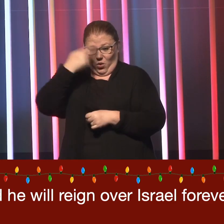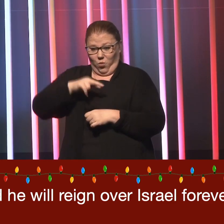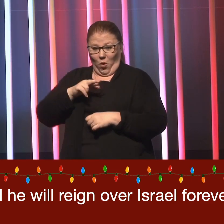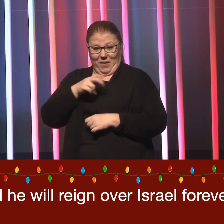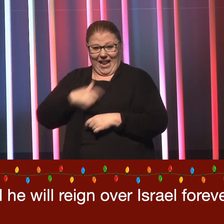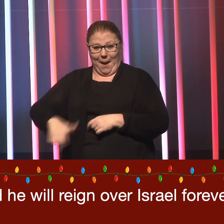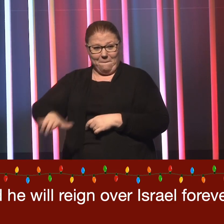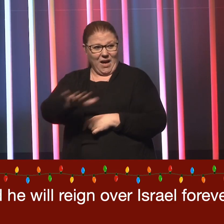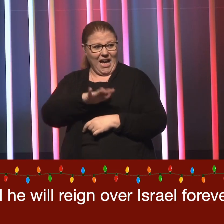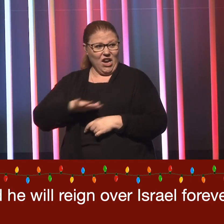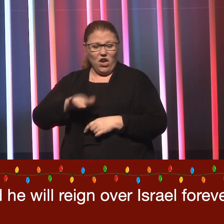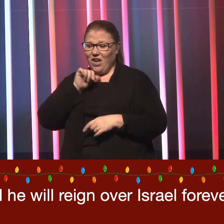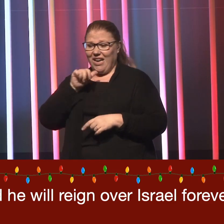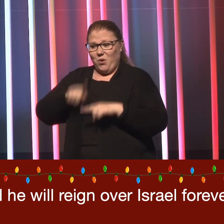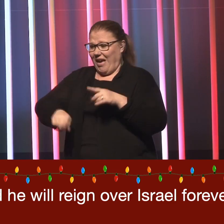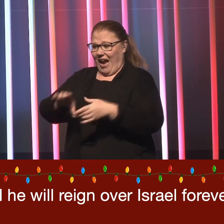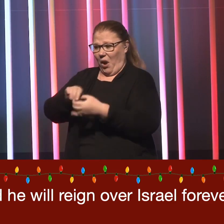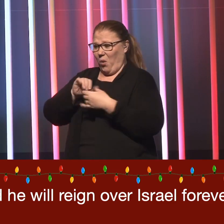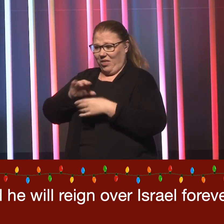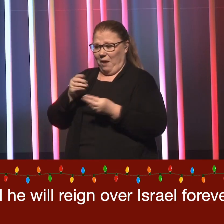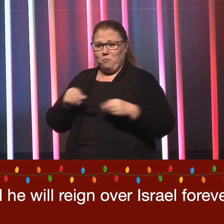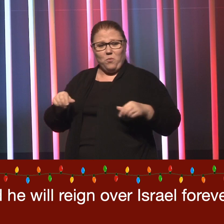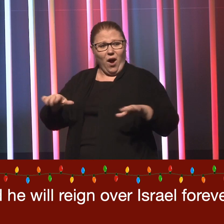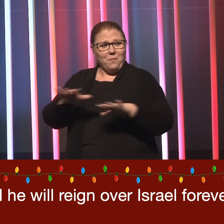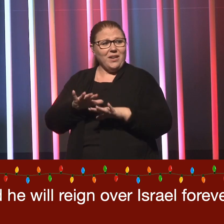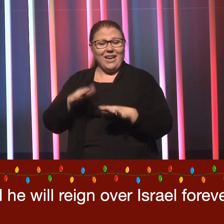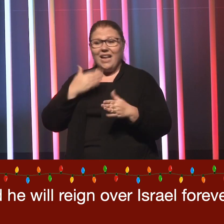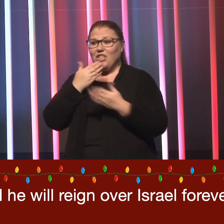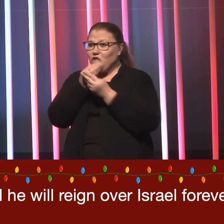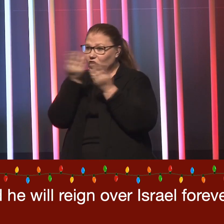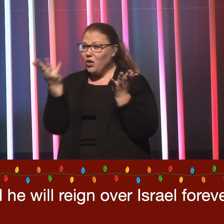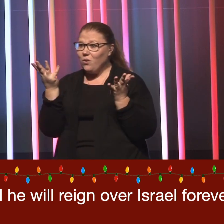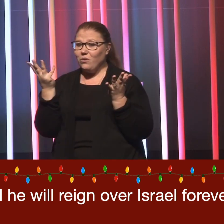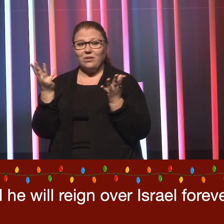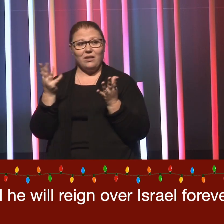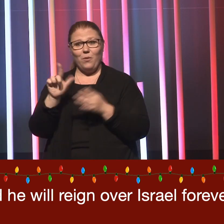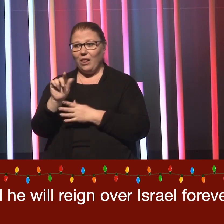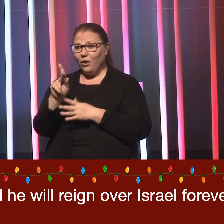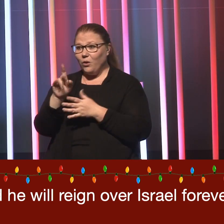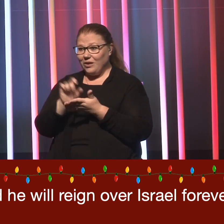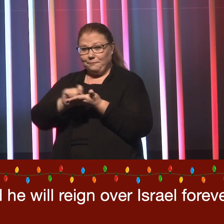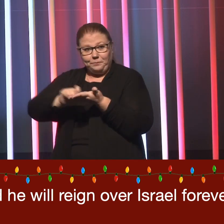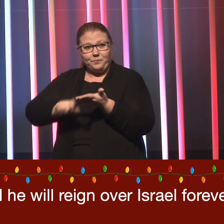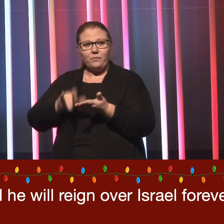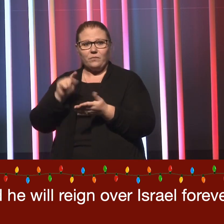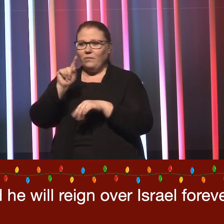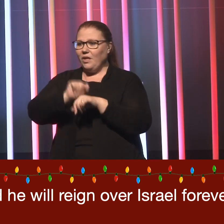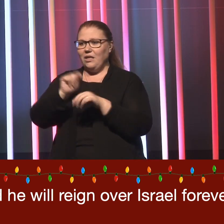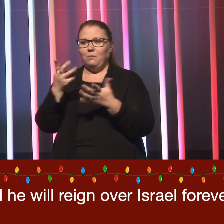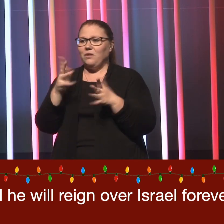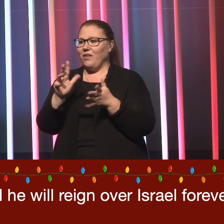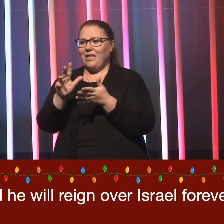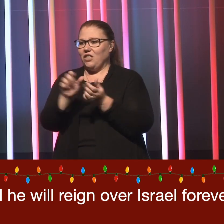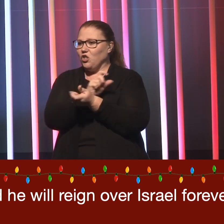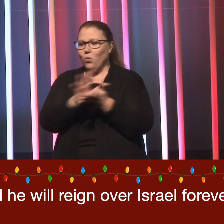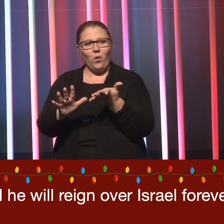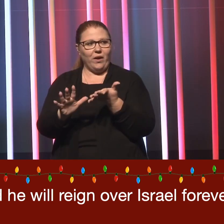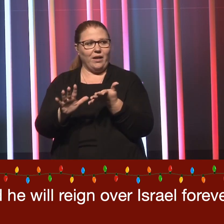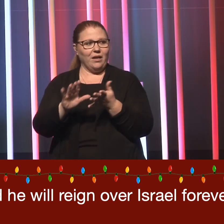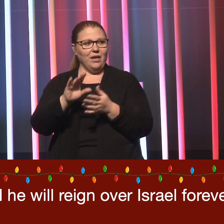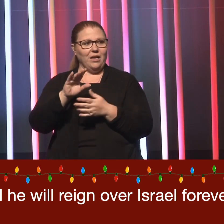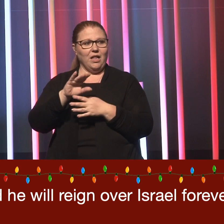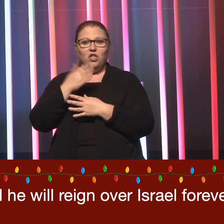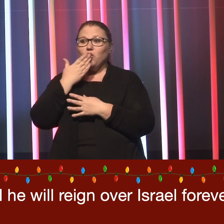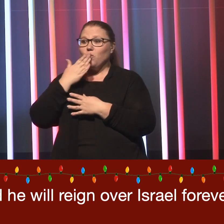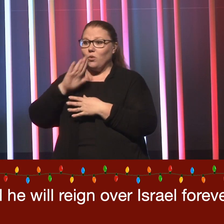You don't own any property. Like, that's good news. But here's the problem. When Luke is writing this, the temple has been destroyed, Jerusalem has been